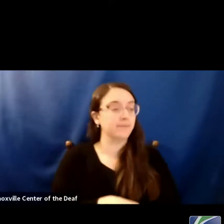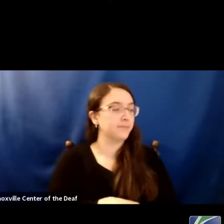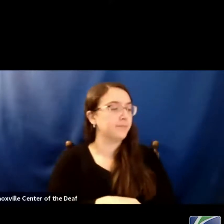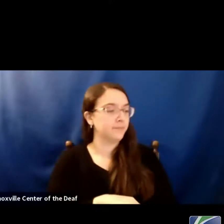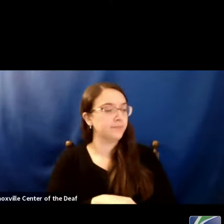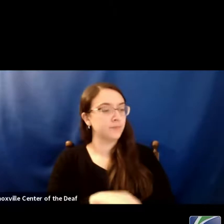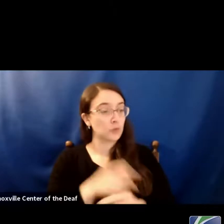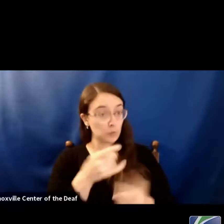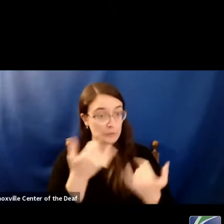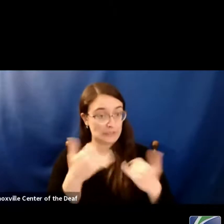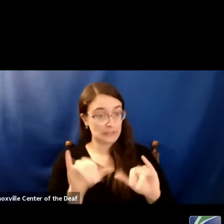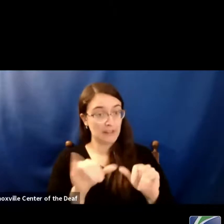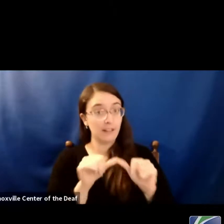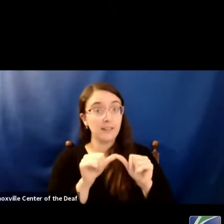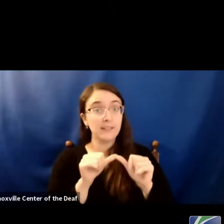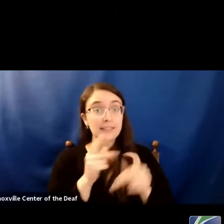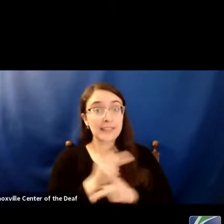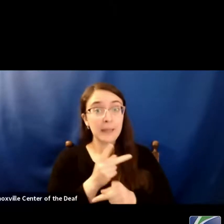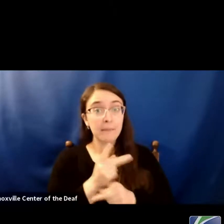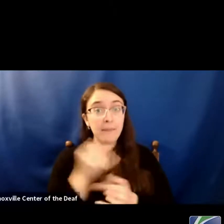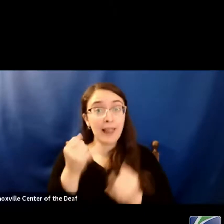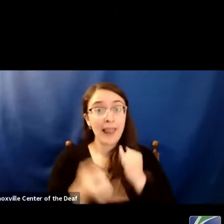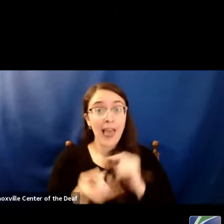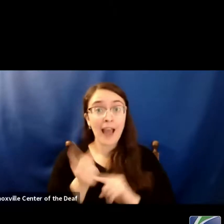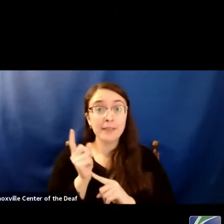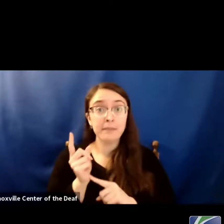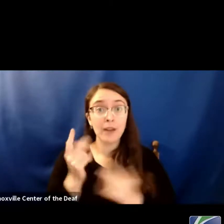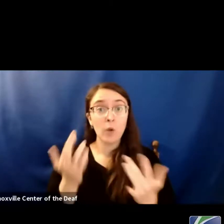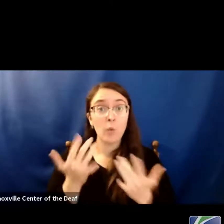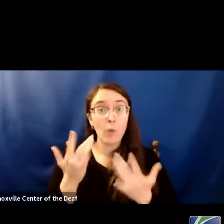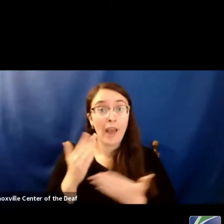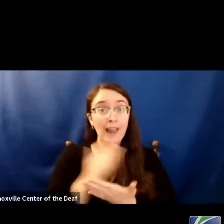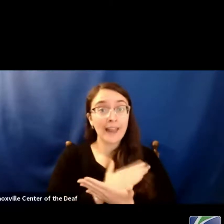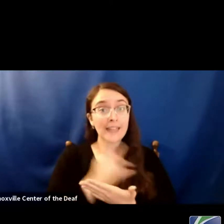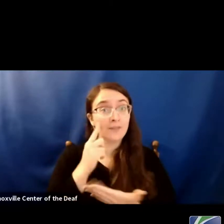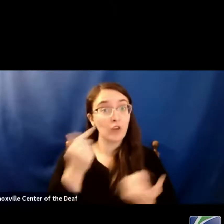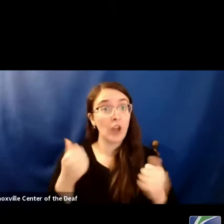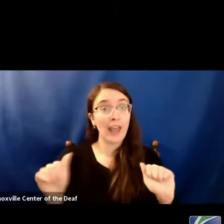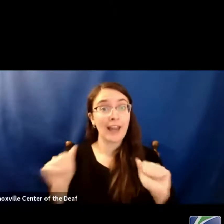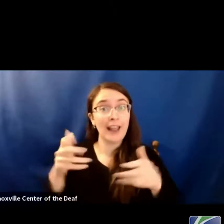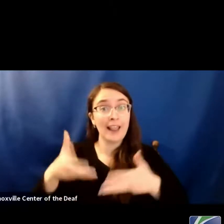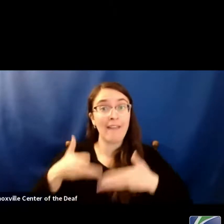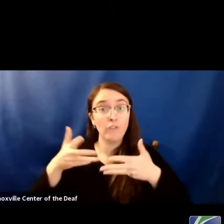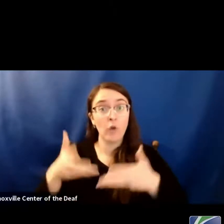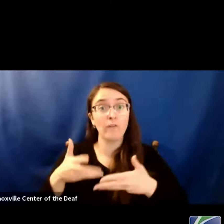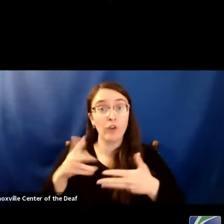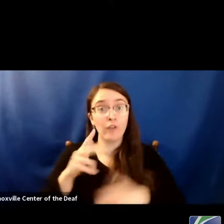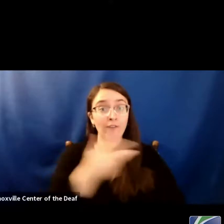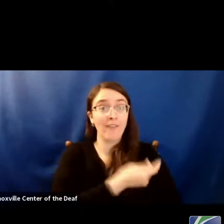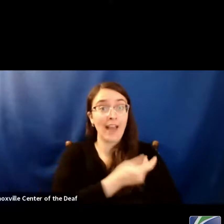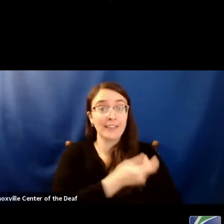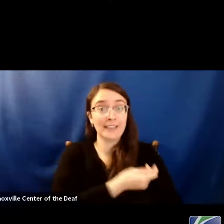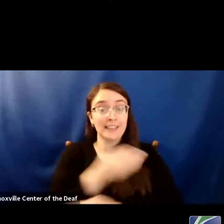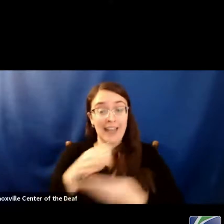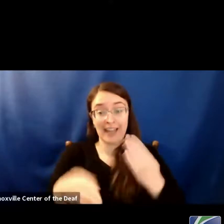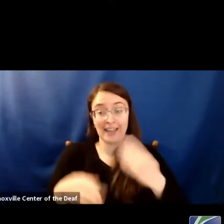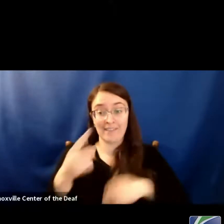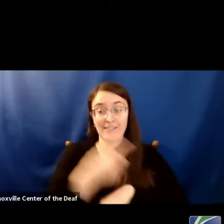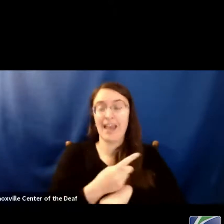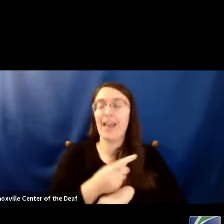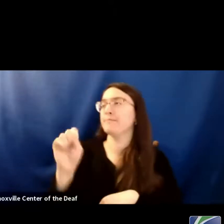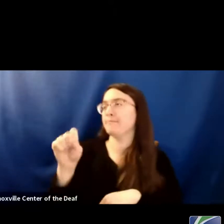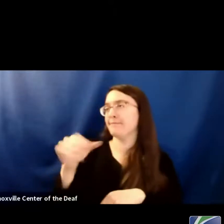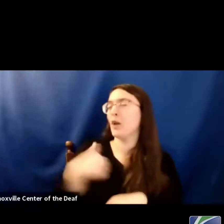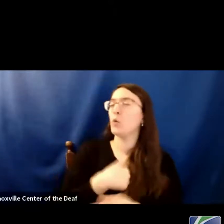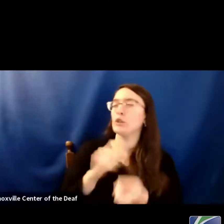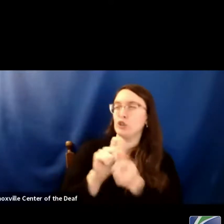still maintaining a last minute wait list for any leftover vaccine at the end of the day? So we changed our model in that a little bit, but yes, we still have that. You have to sign